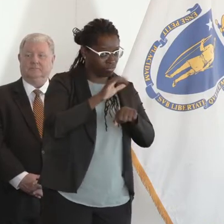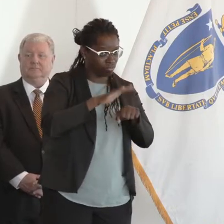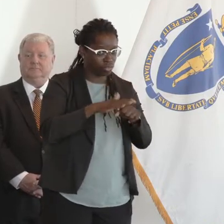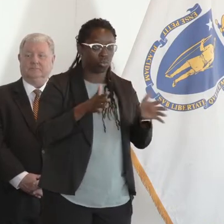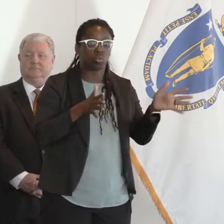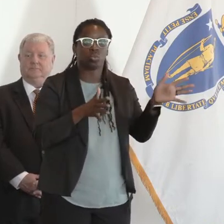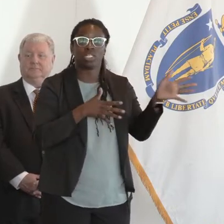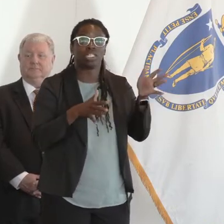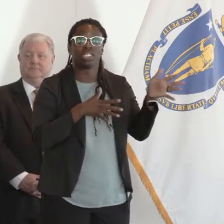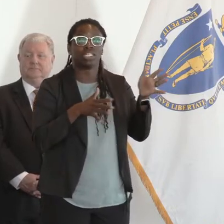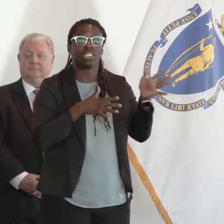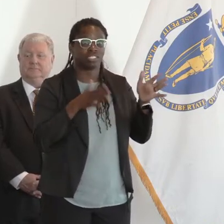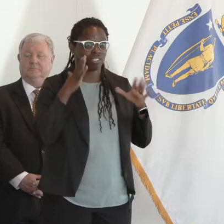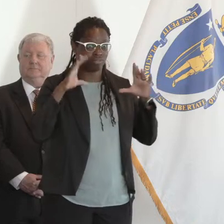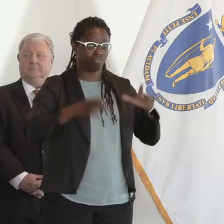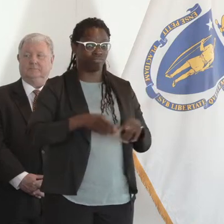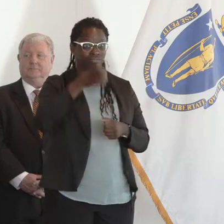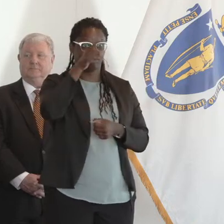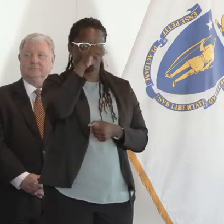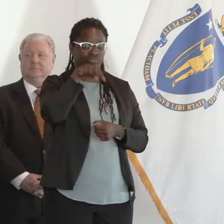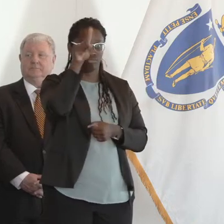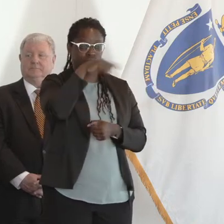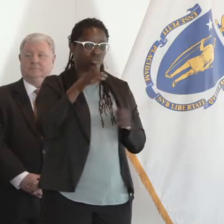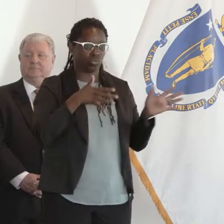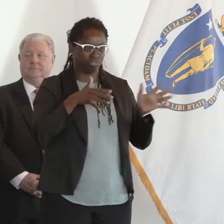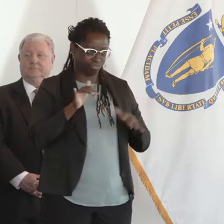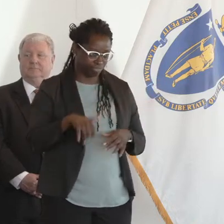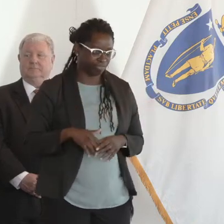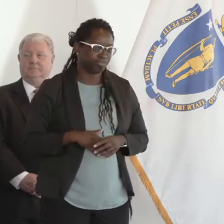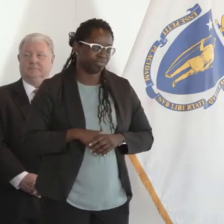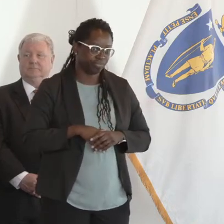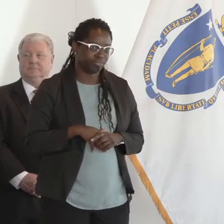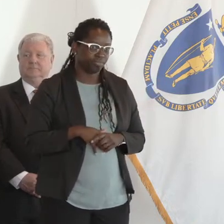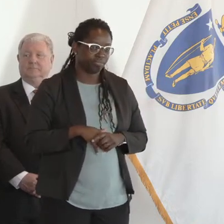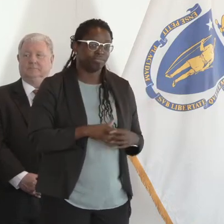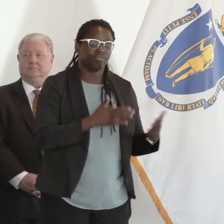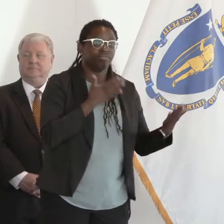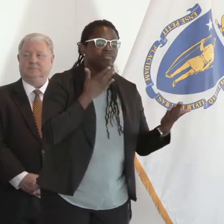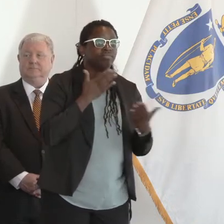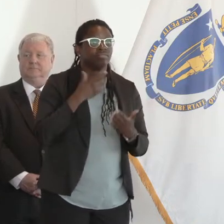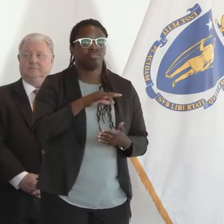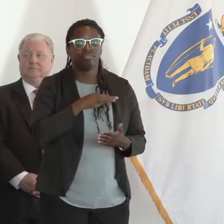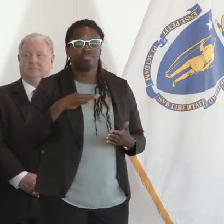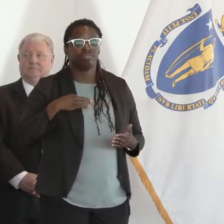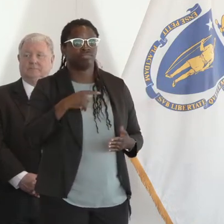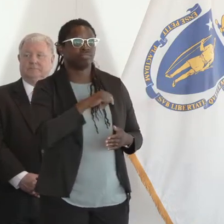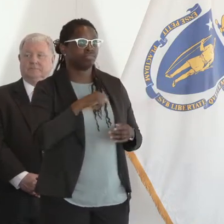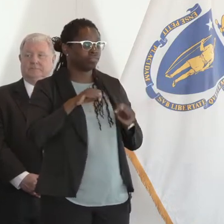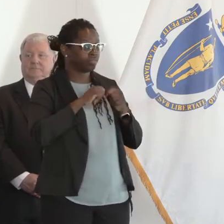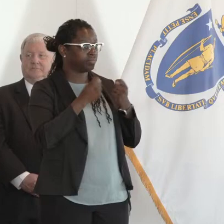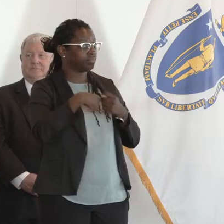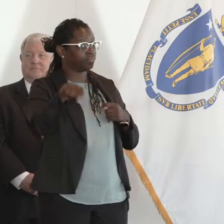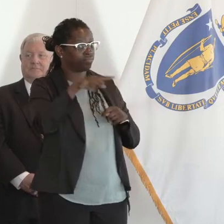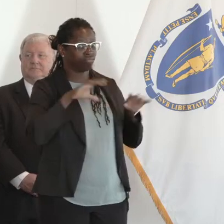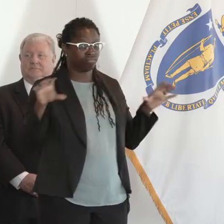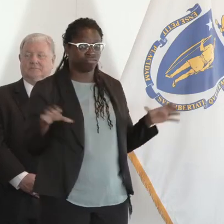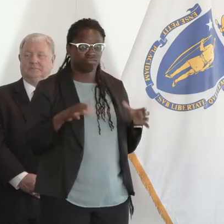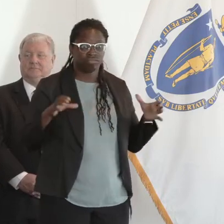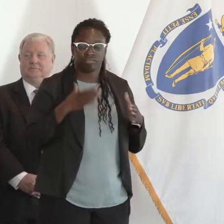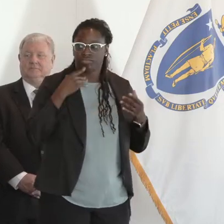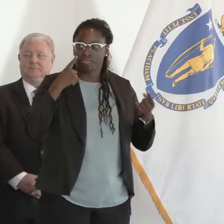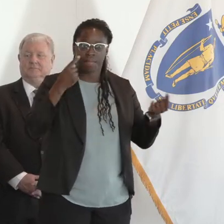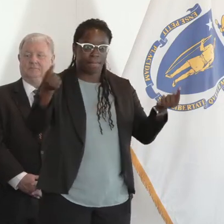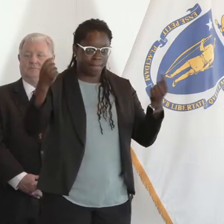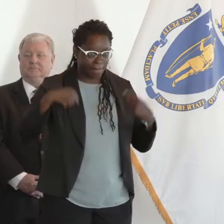So thank you. And thank you to all the teams, the staff, everybody who actually does the work, who is here